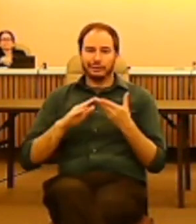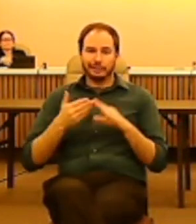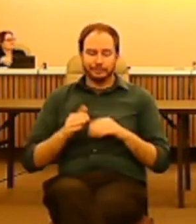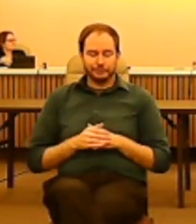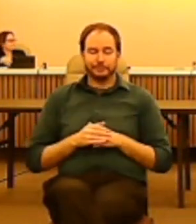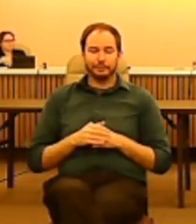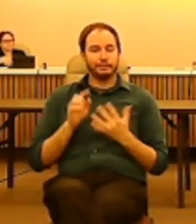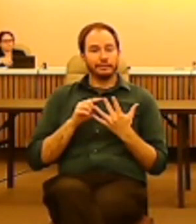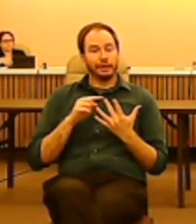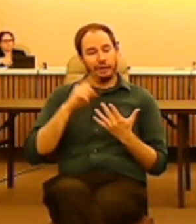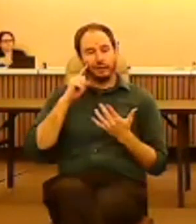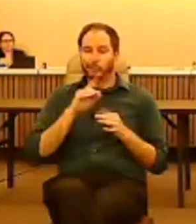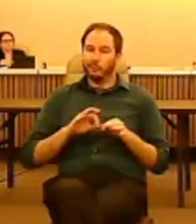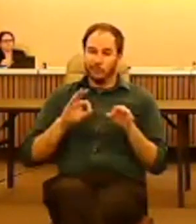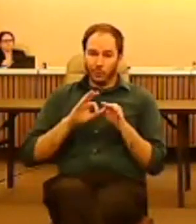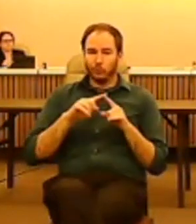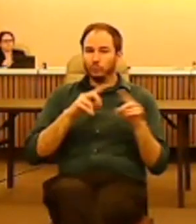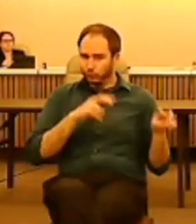Like I said, I think this is important because